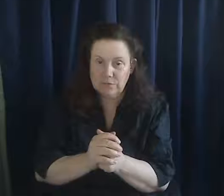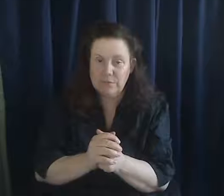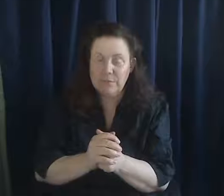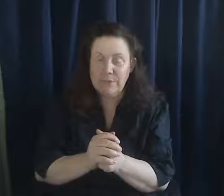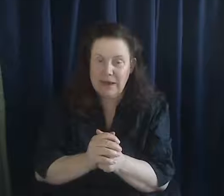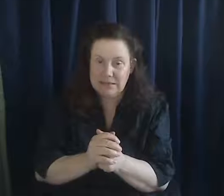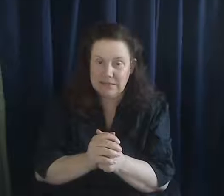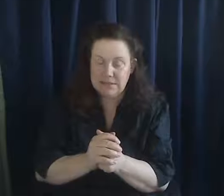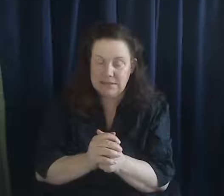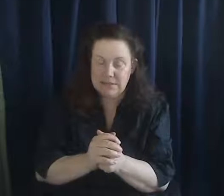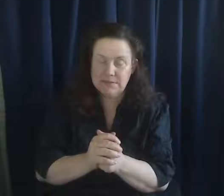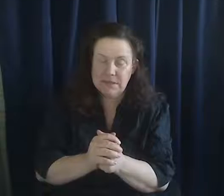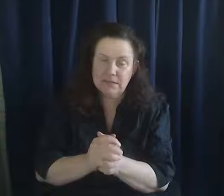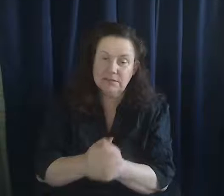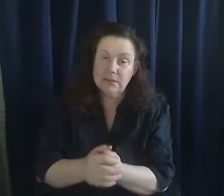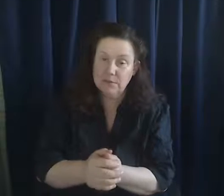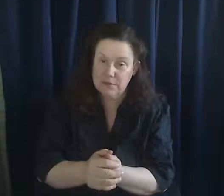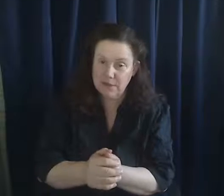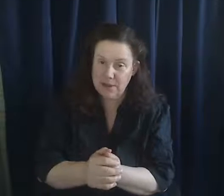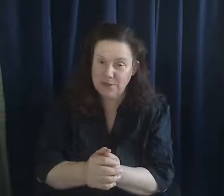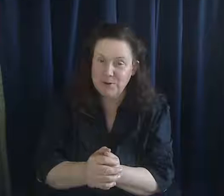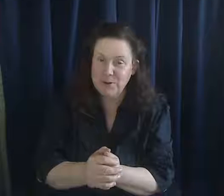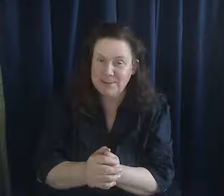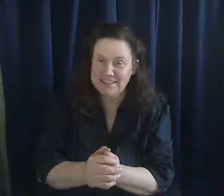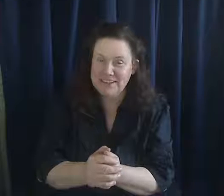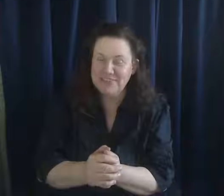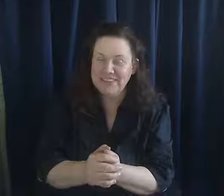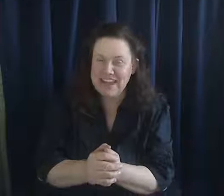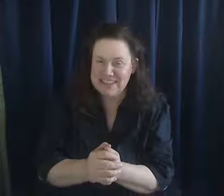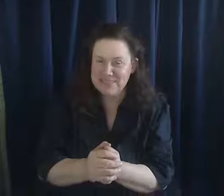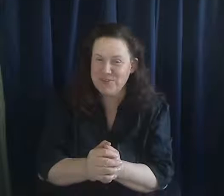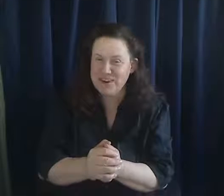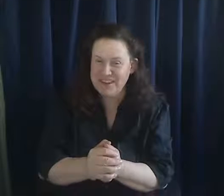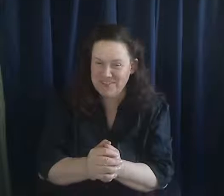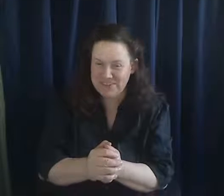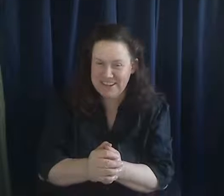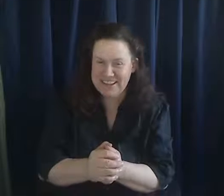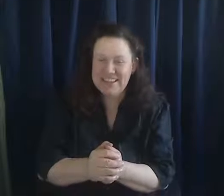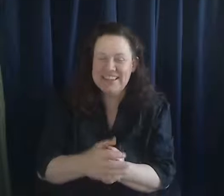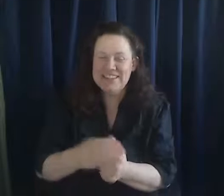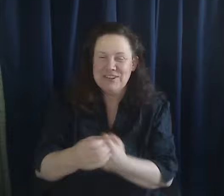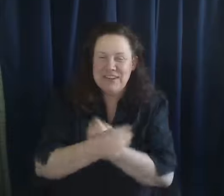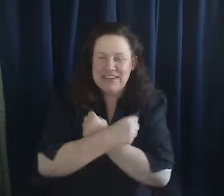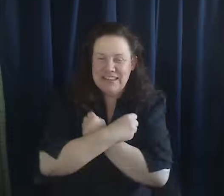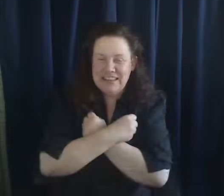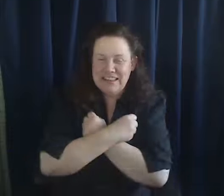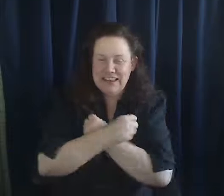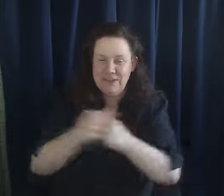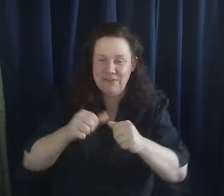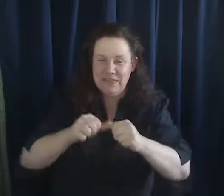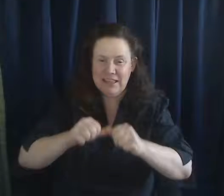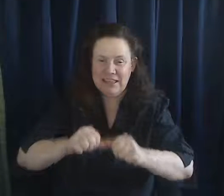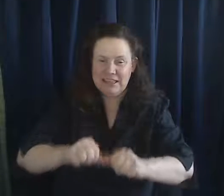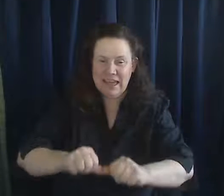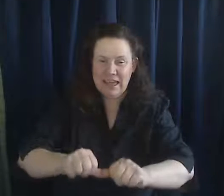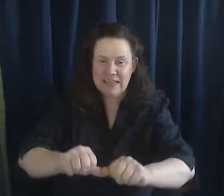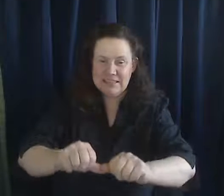the positive. Instead of saying and love would never end, we're hoping love lasts forever. So I signed in love